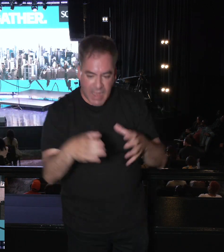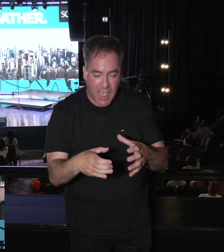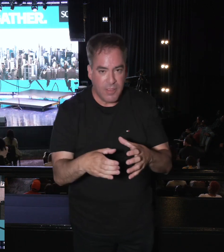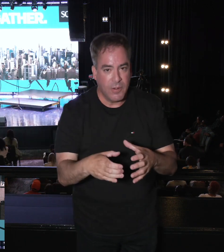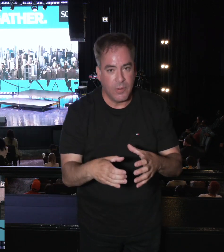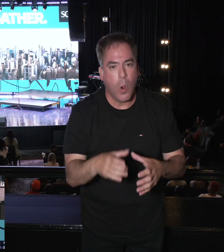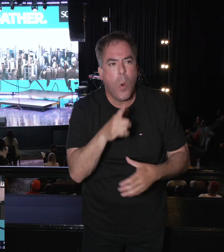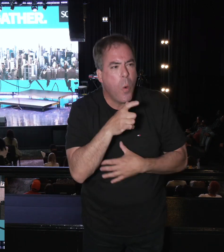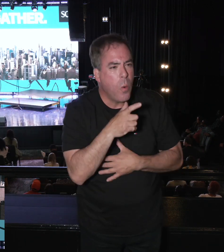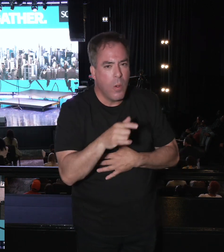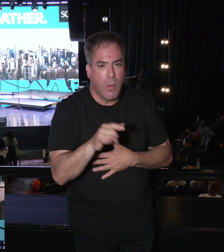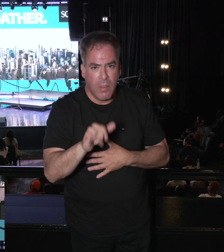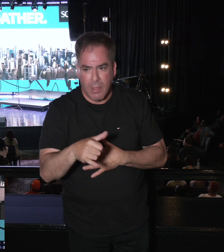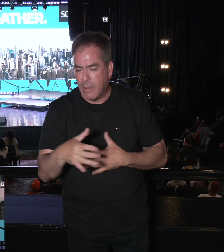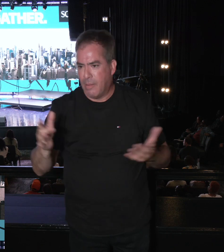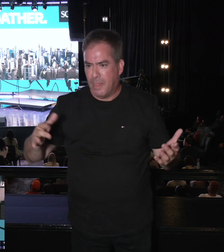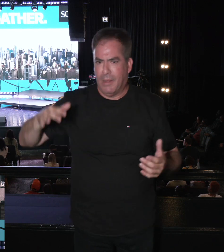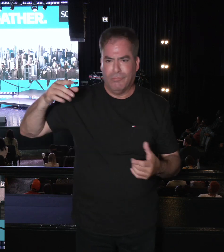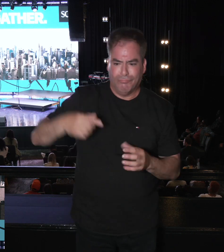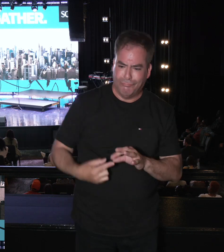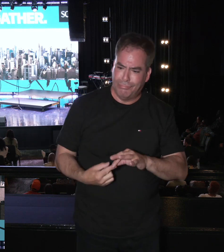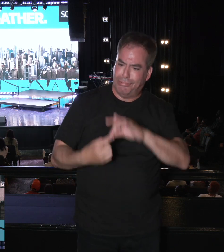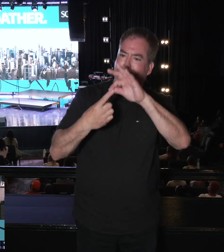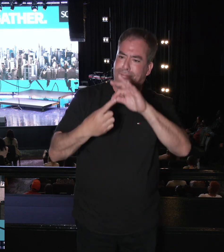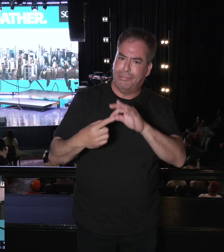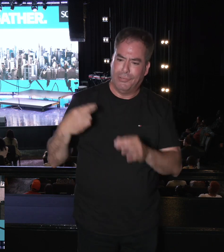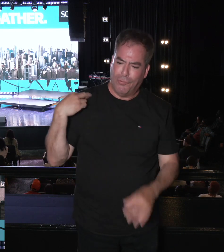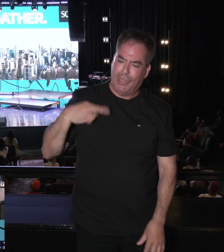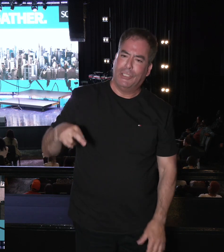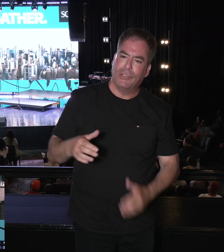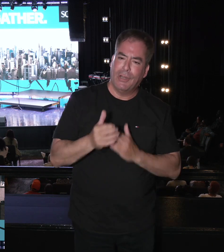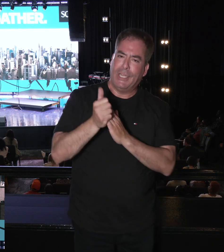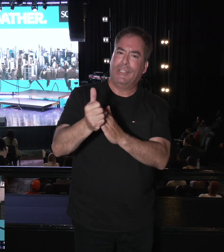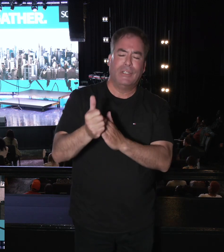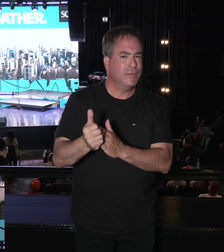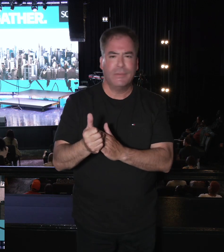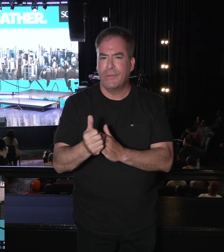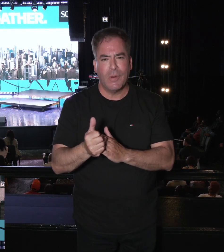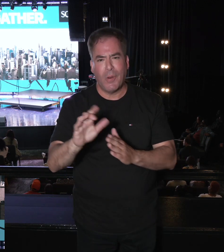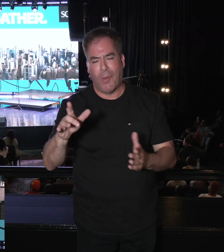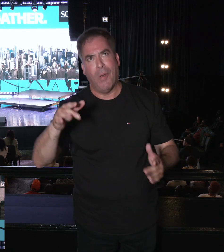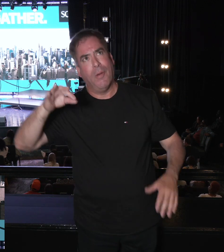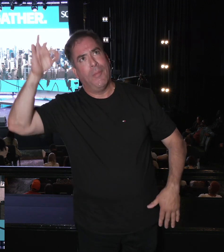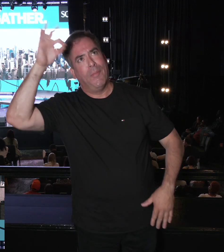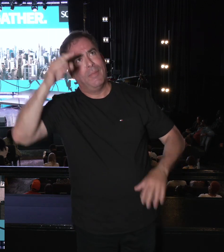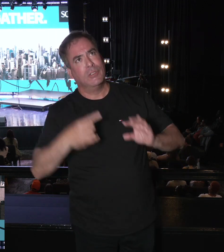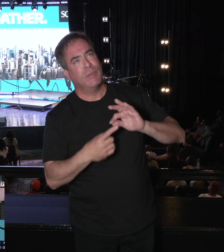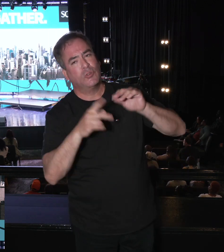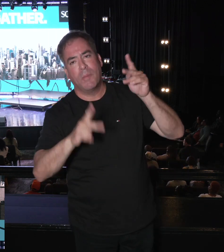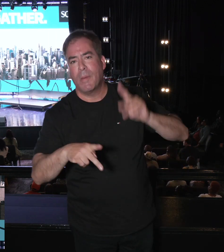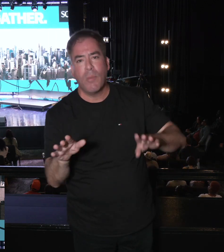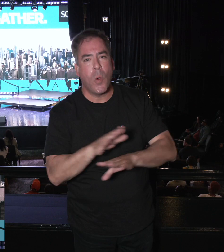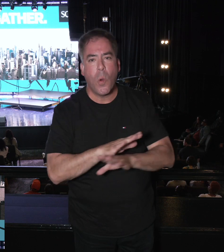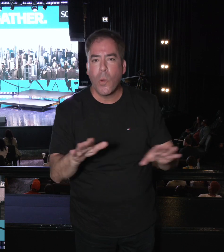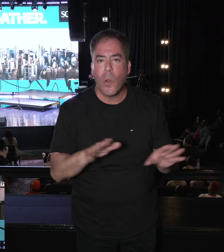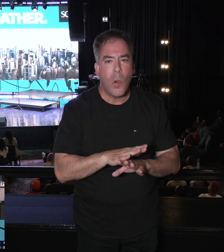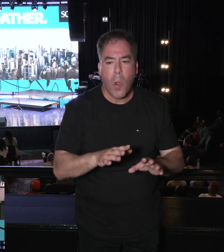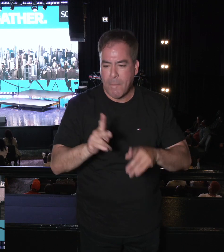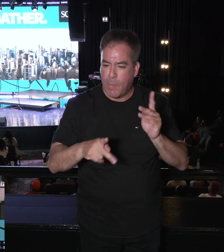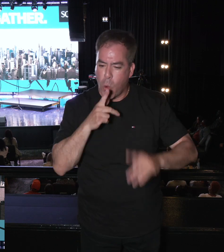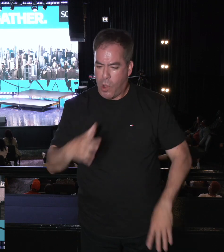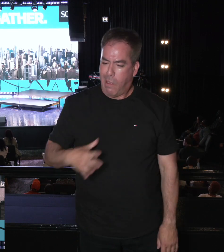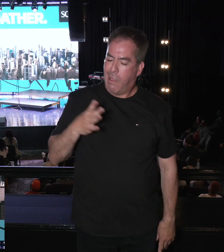It wasn't the big conference speakers, it wasn't the prophets, it wasn't the religious elite, it wasn't the social